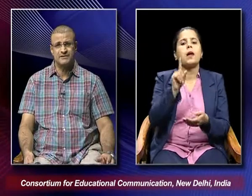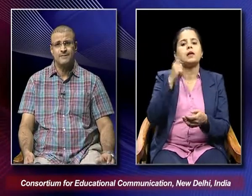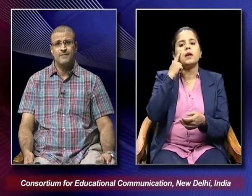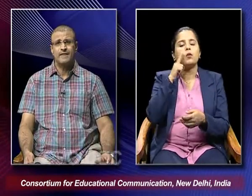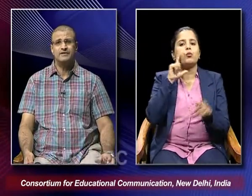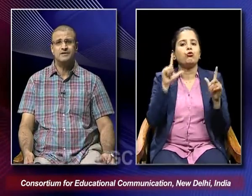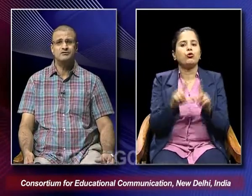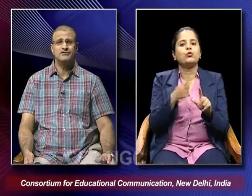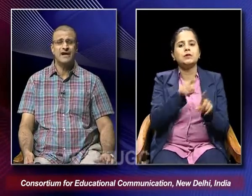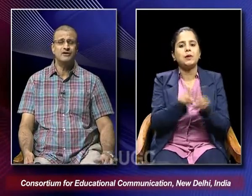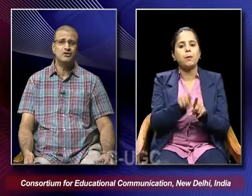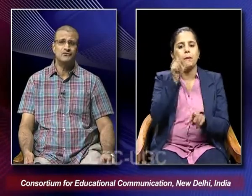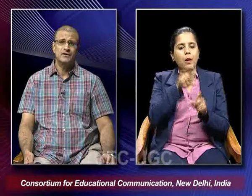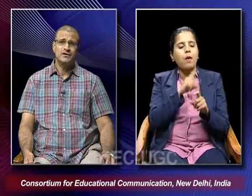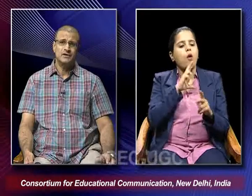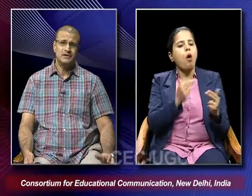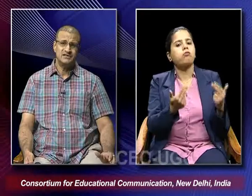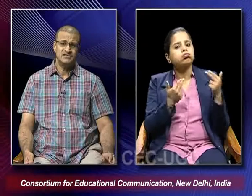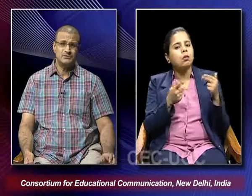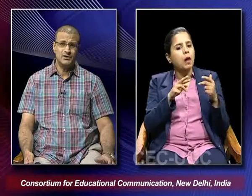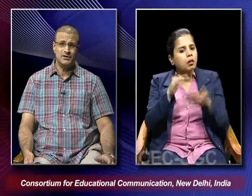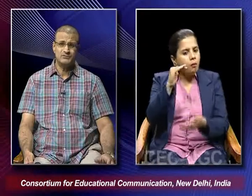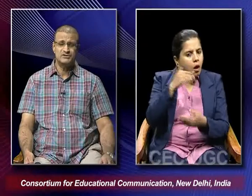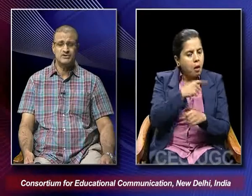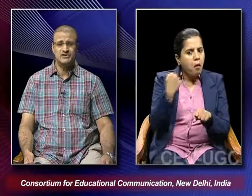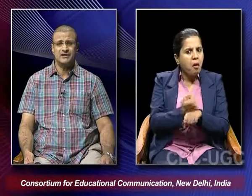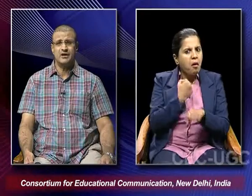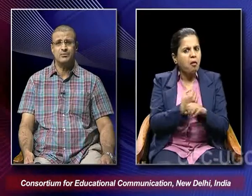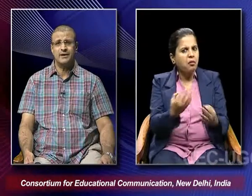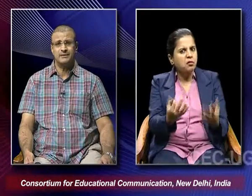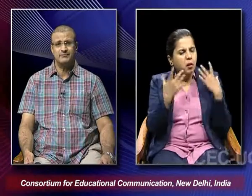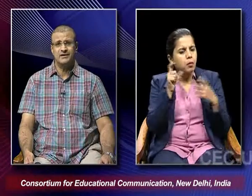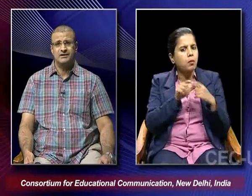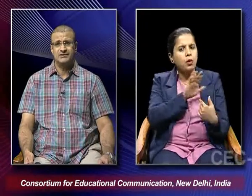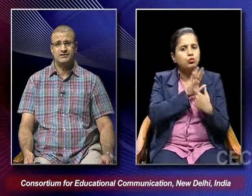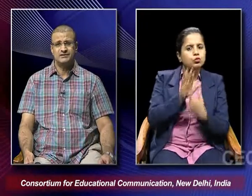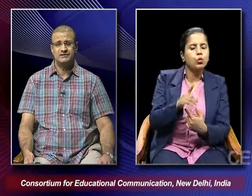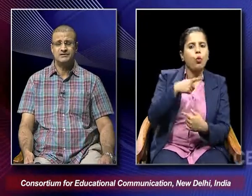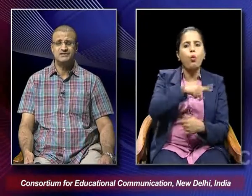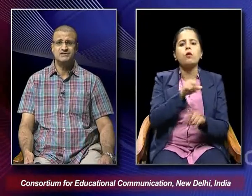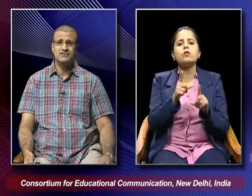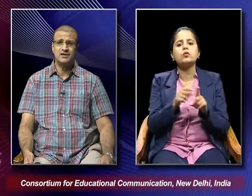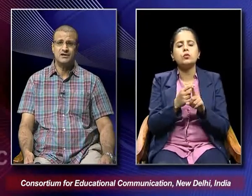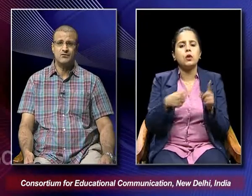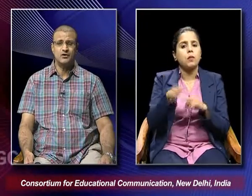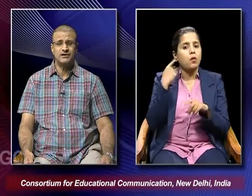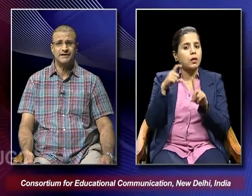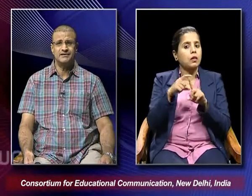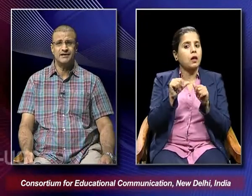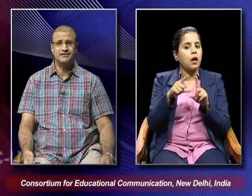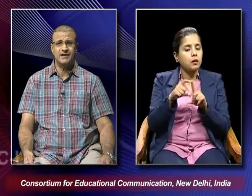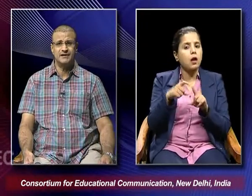testimony in terms of the kind of legendary work which was carried out by him, whether the Dada Saheb Phalke Award